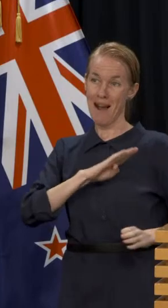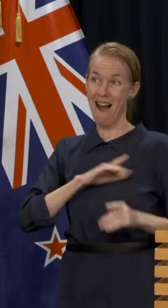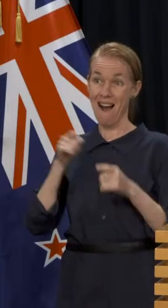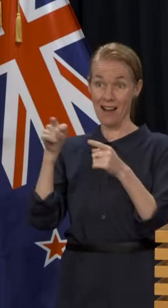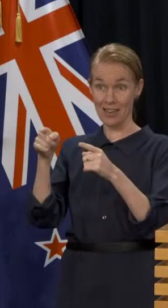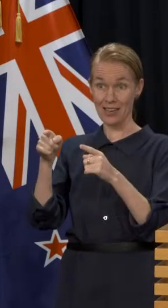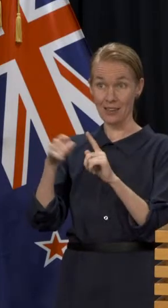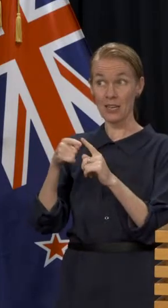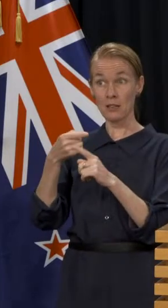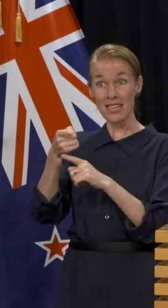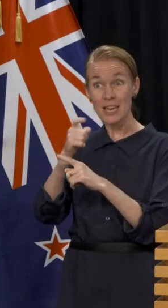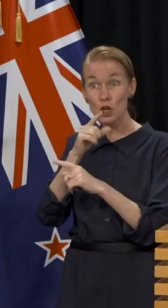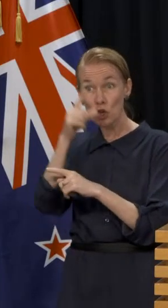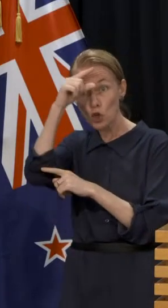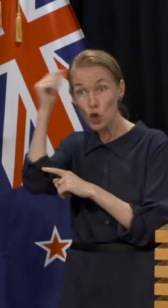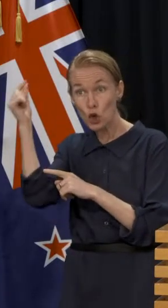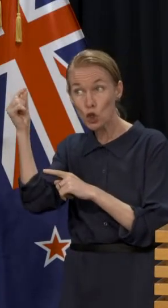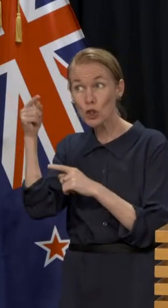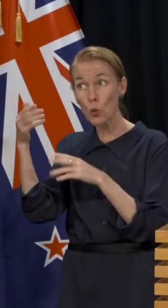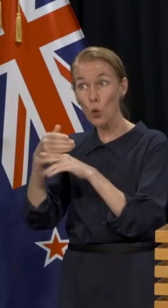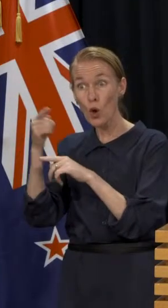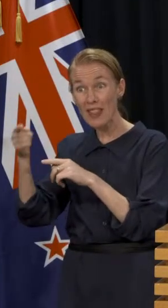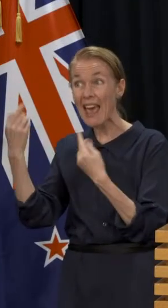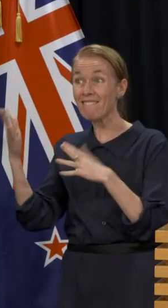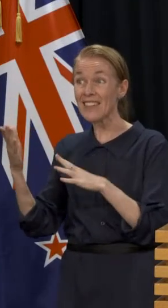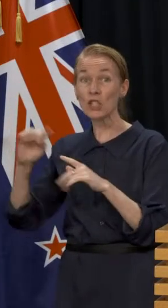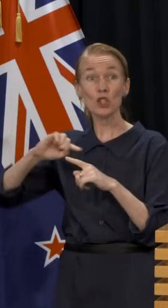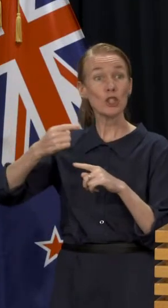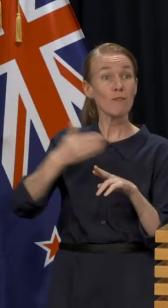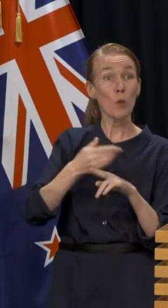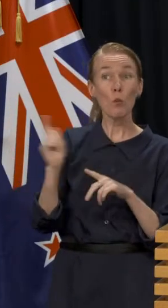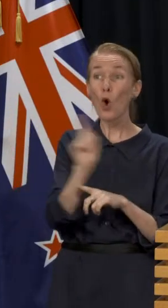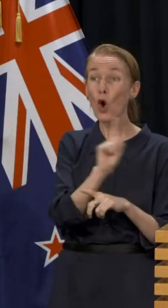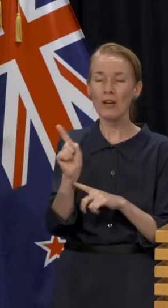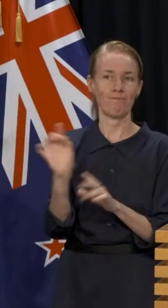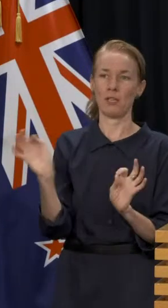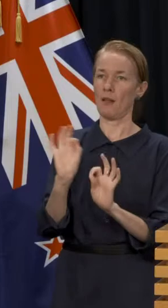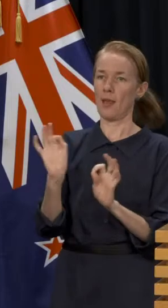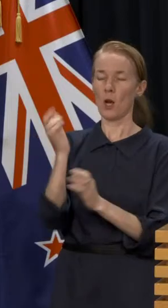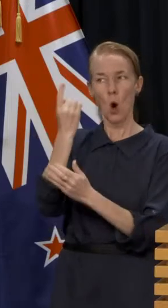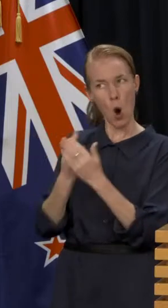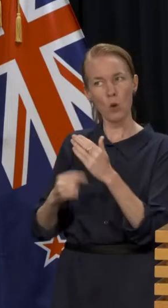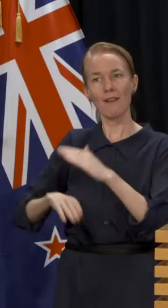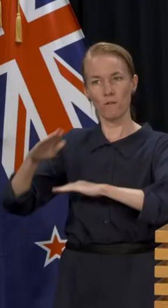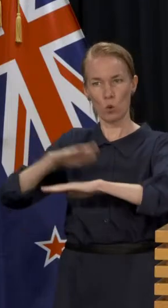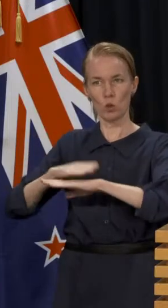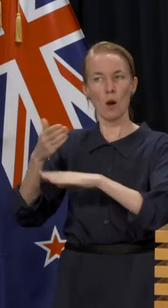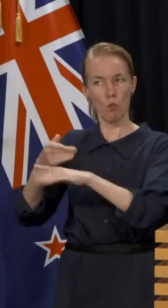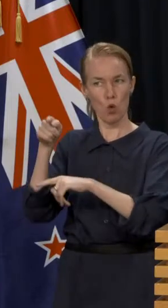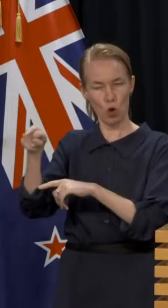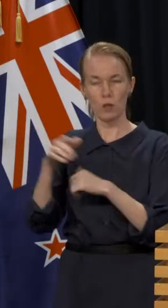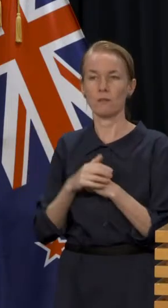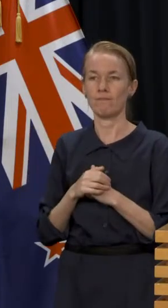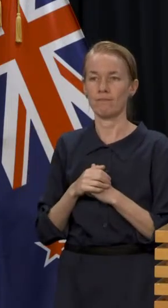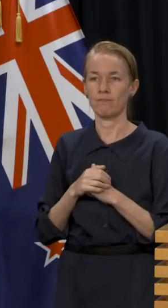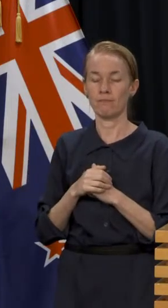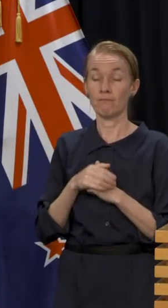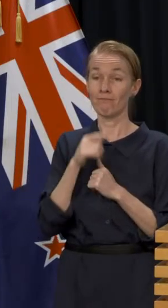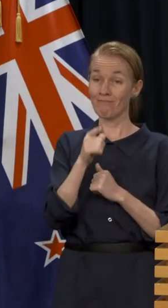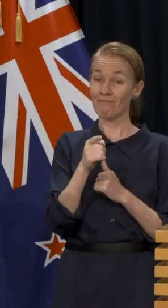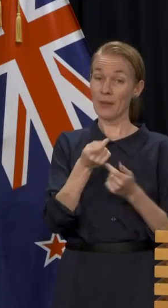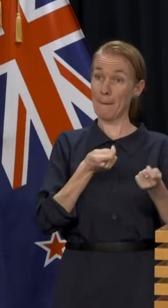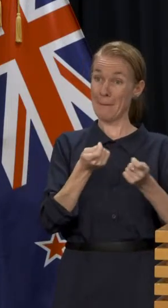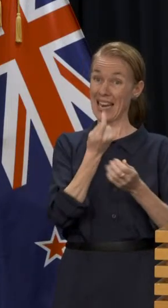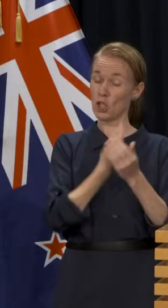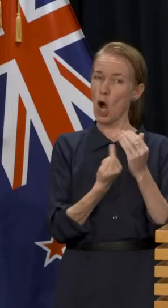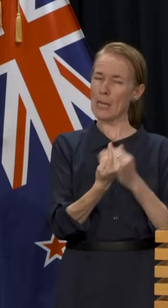working there and working in other areas. It's a dedicated staffing. In managed isolation, there's still ongoing discussions about that, about what's